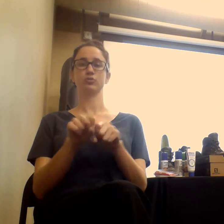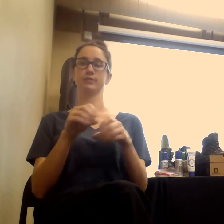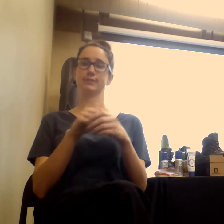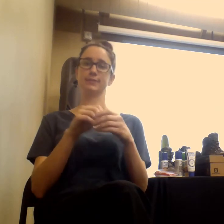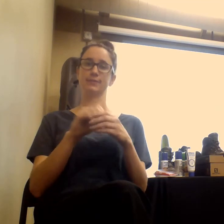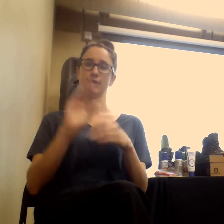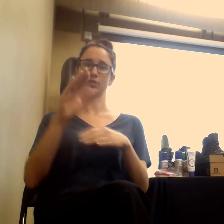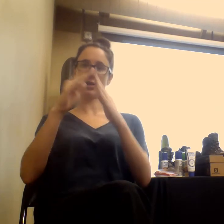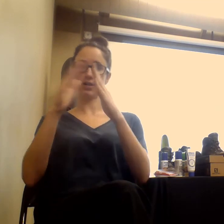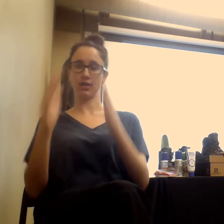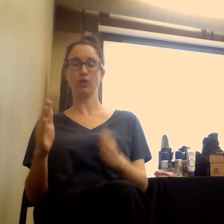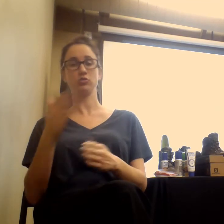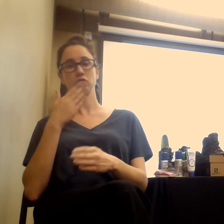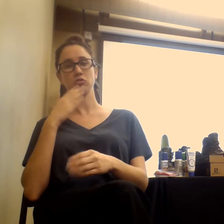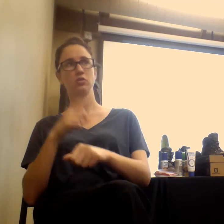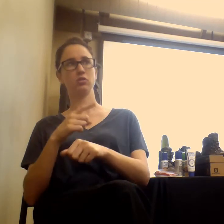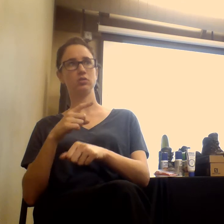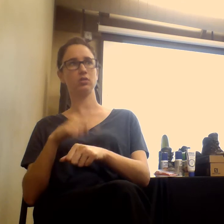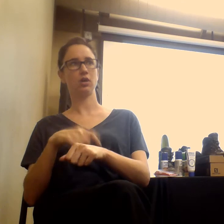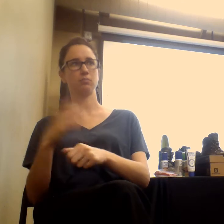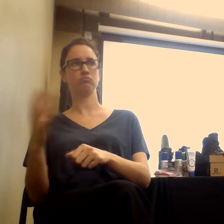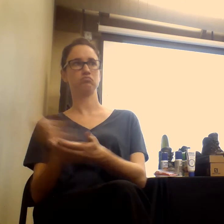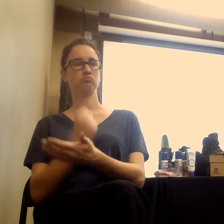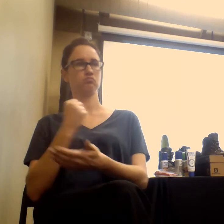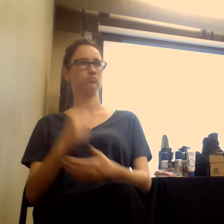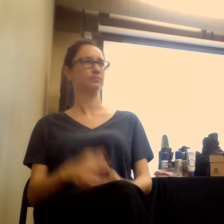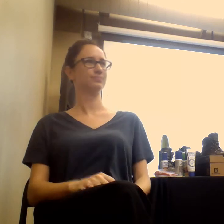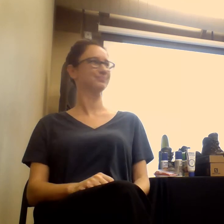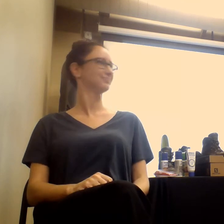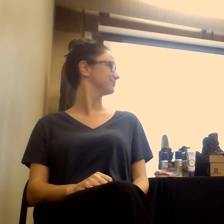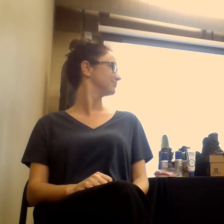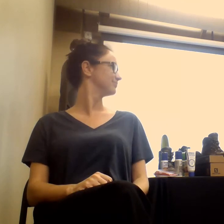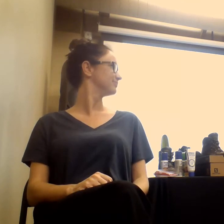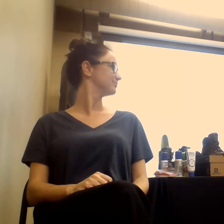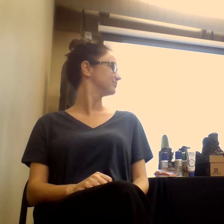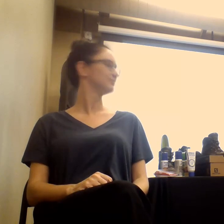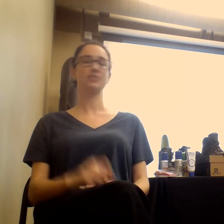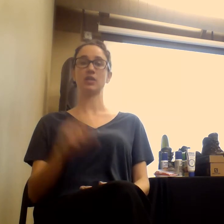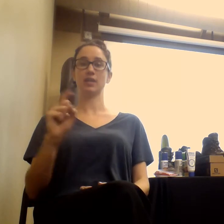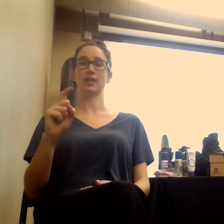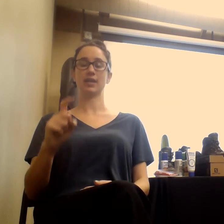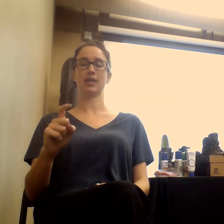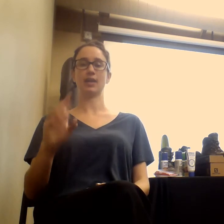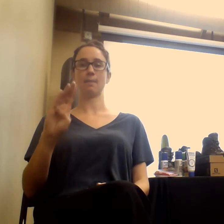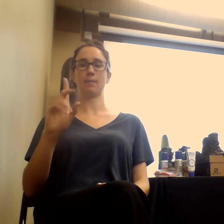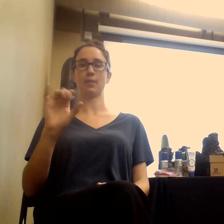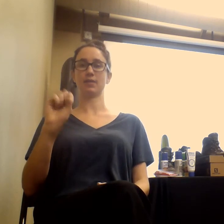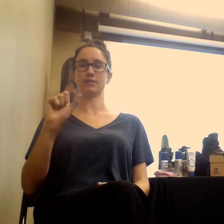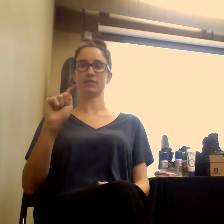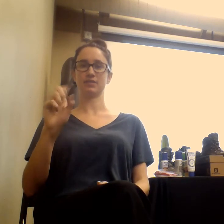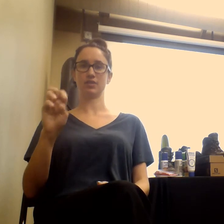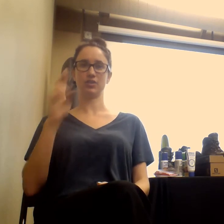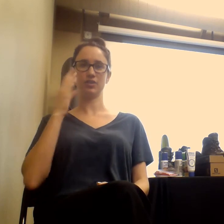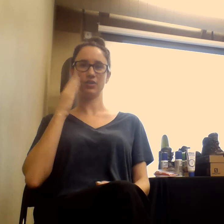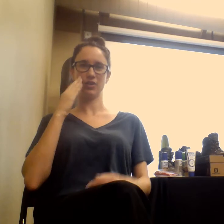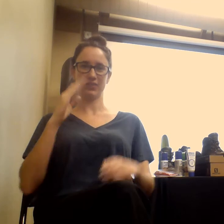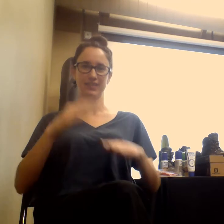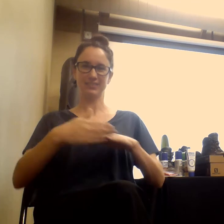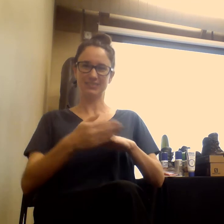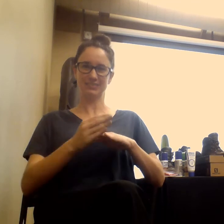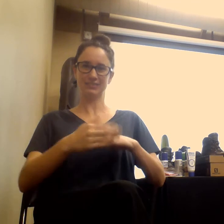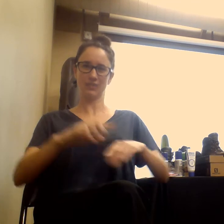Other things, you're probably going to want to take some sort of blister pack if this is your first trip with your boots. You always want